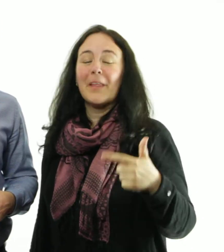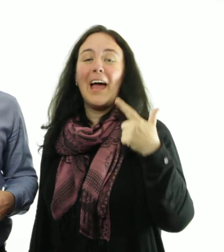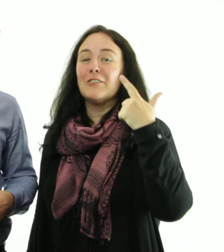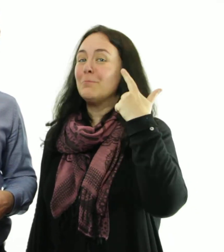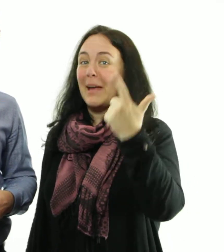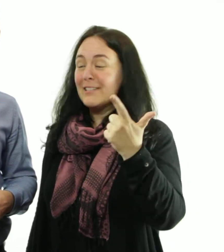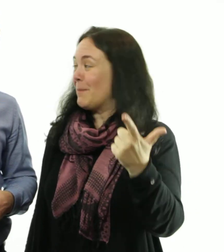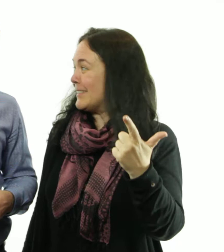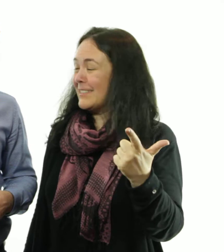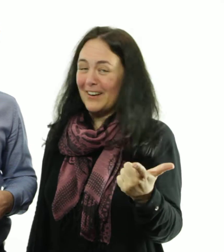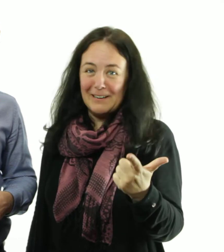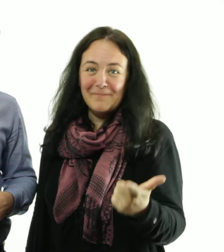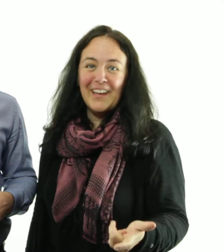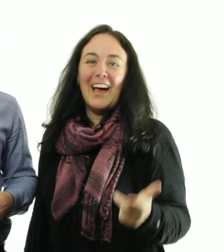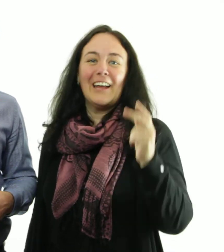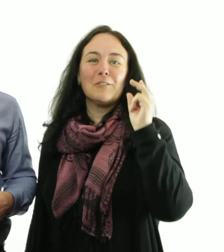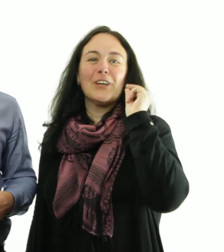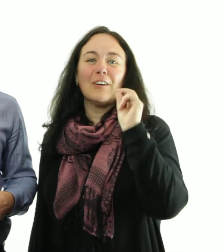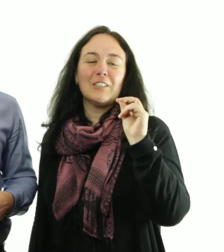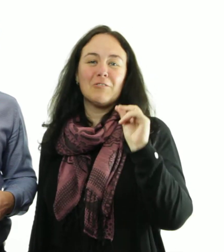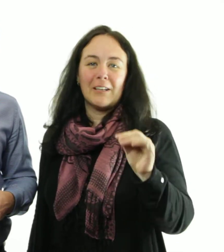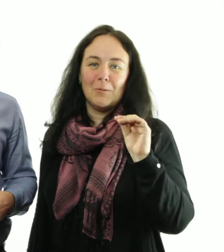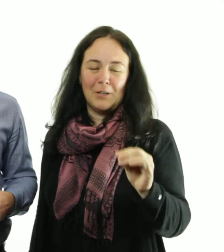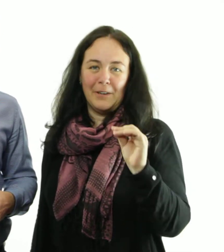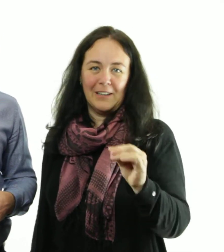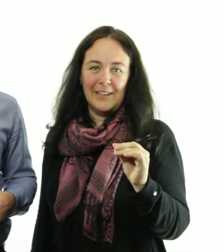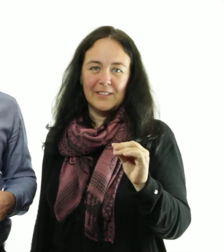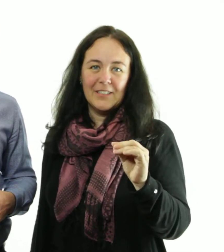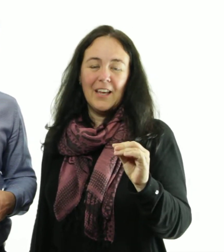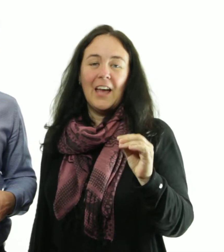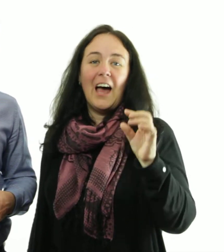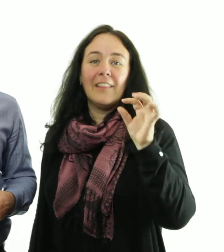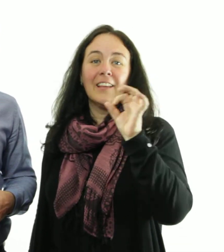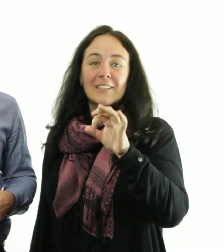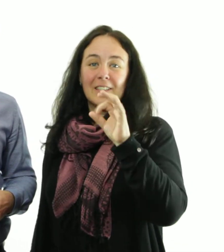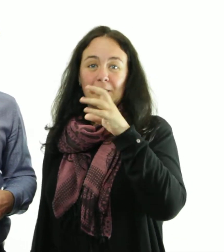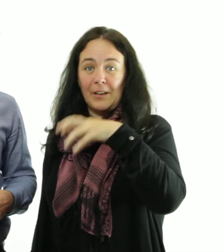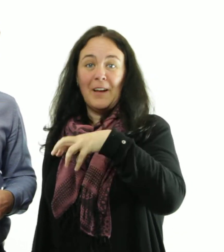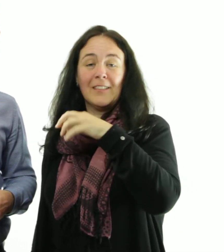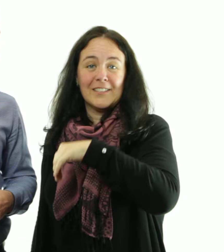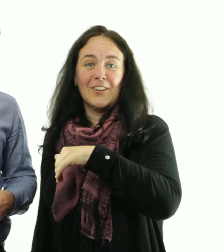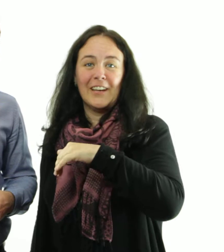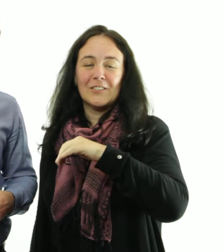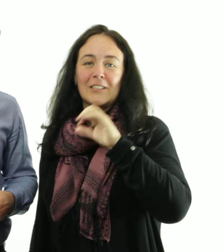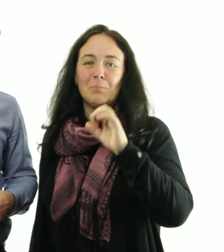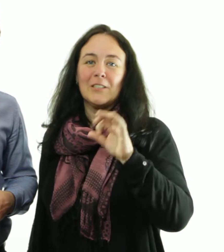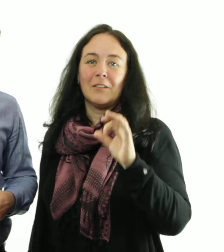how to bend space and time, and also how to attract your perfect clients. And this event this Sunday has got a special theme